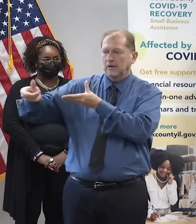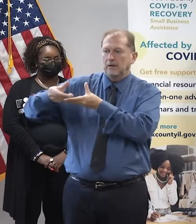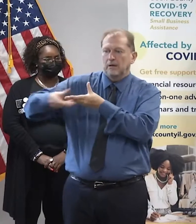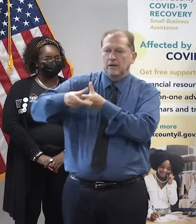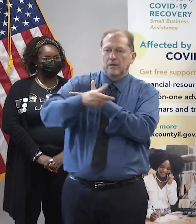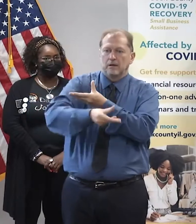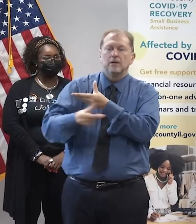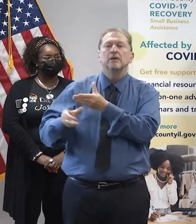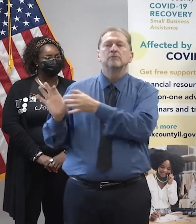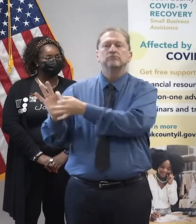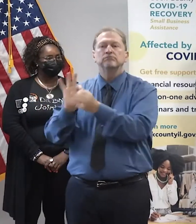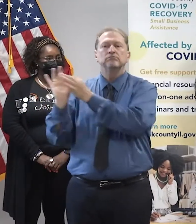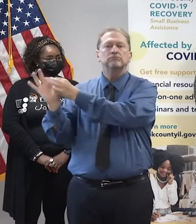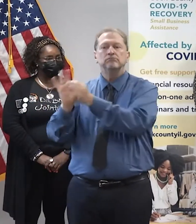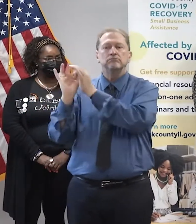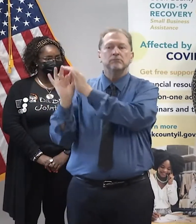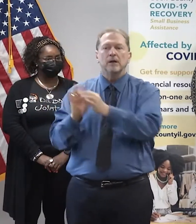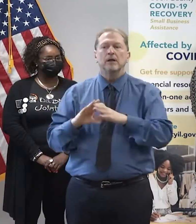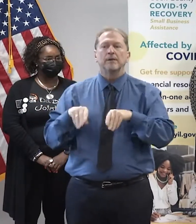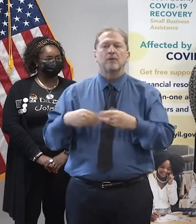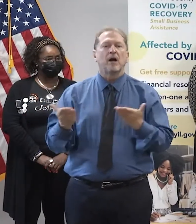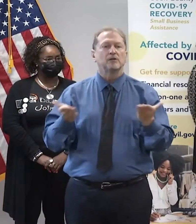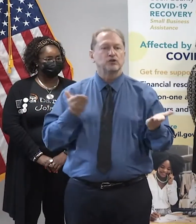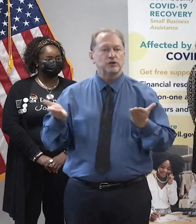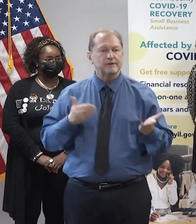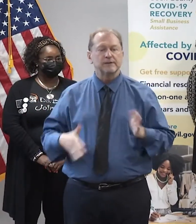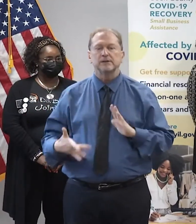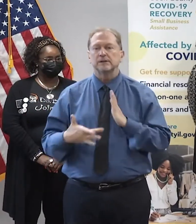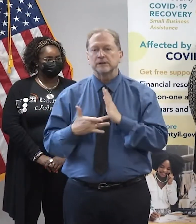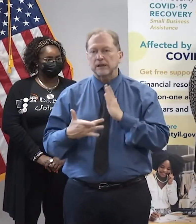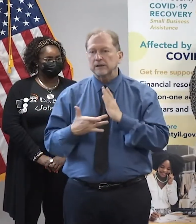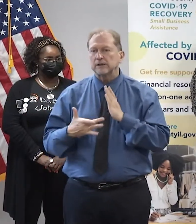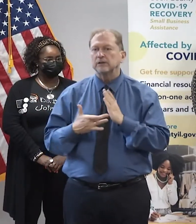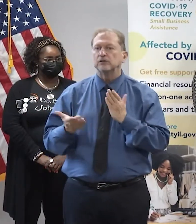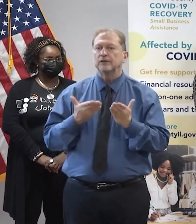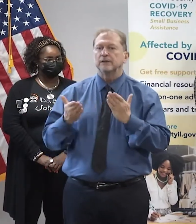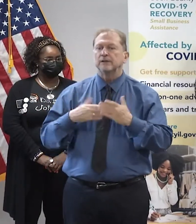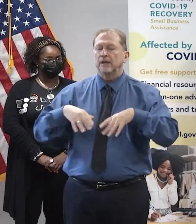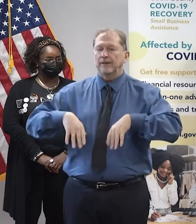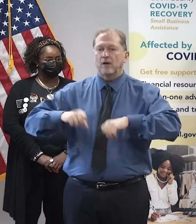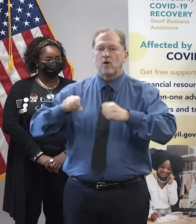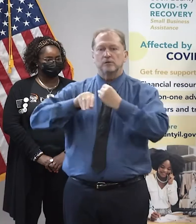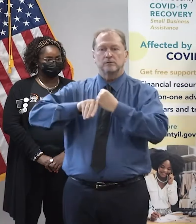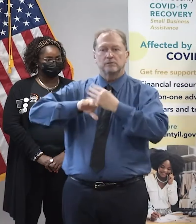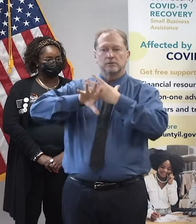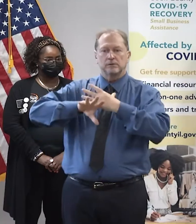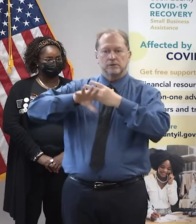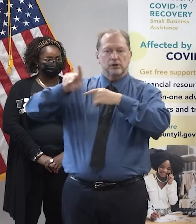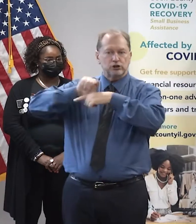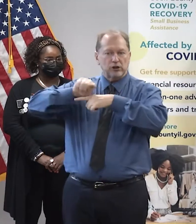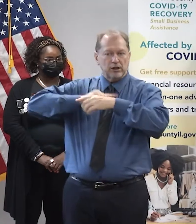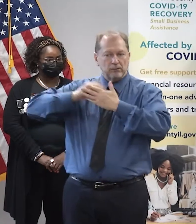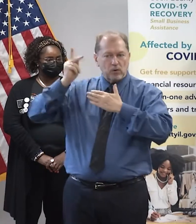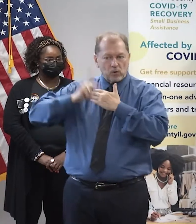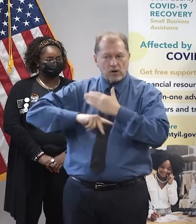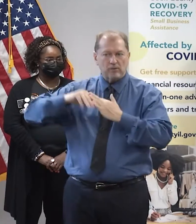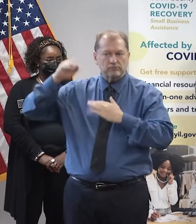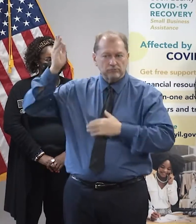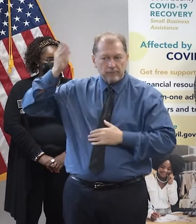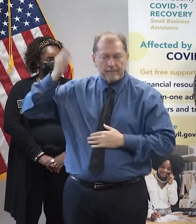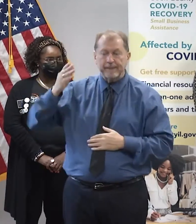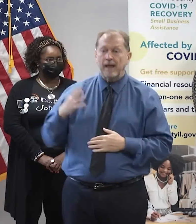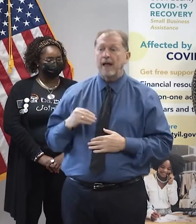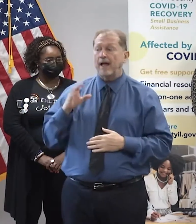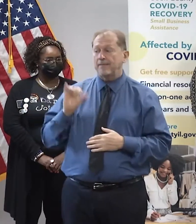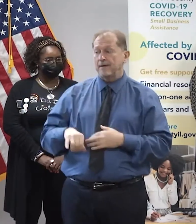organizations that continue to provide technical assistance. They continue to host many webinars, and they are still rolling up their